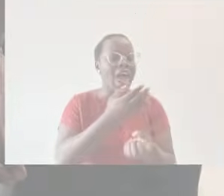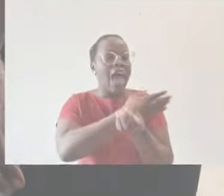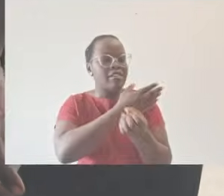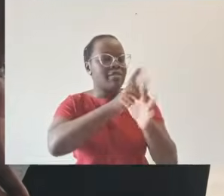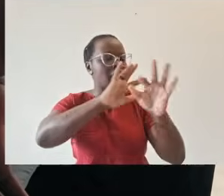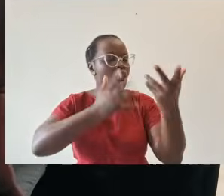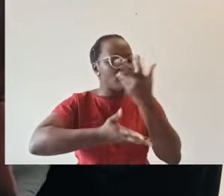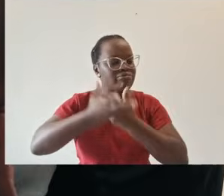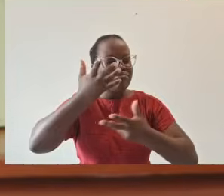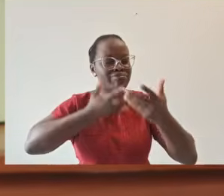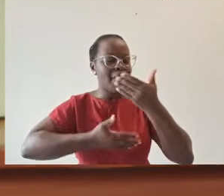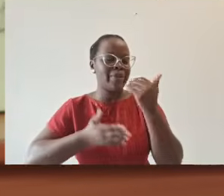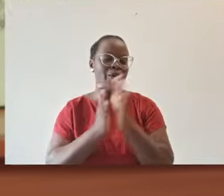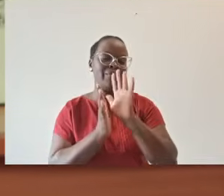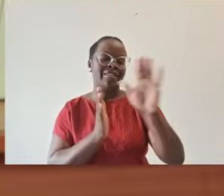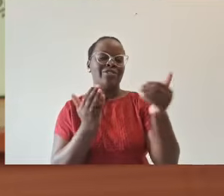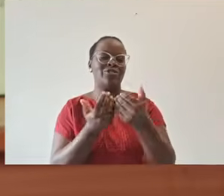they also get some digital literacy.